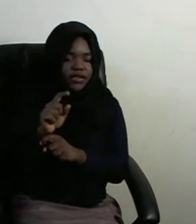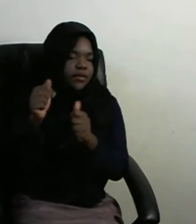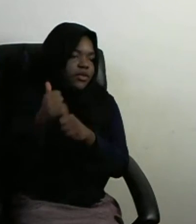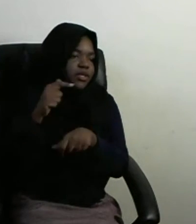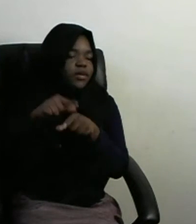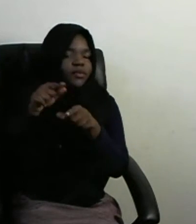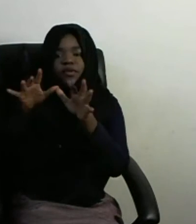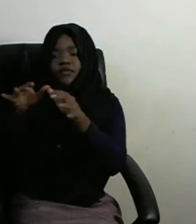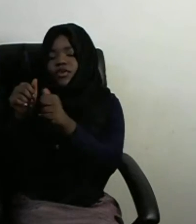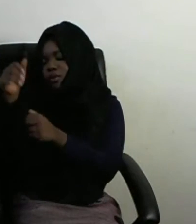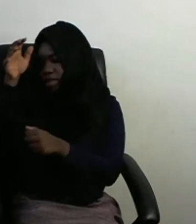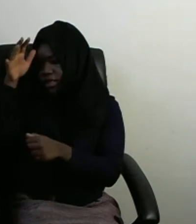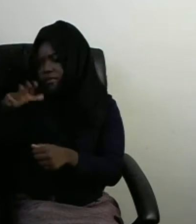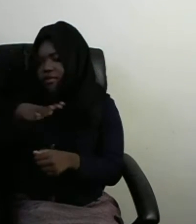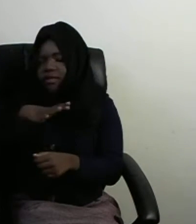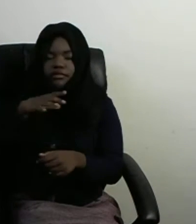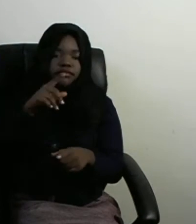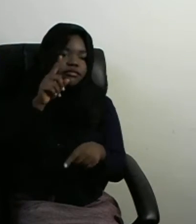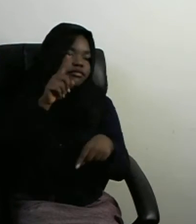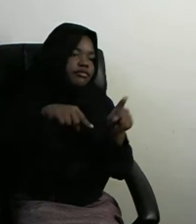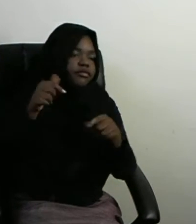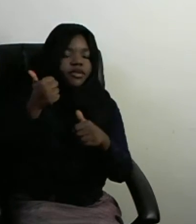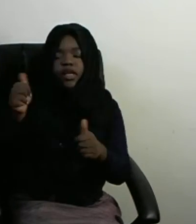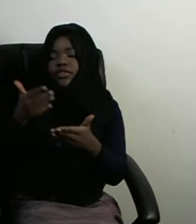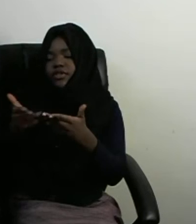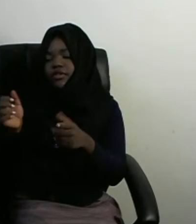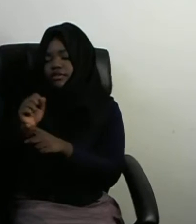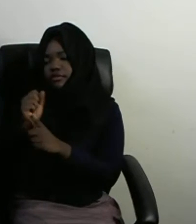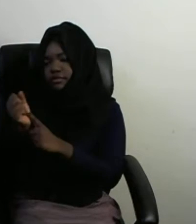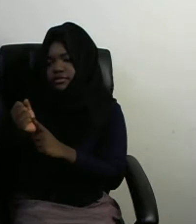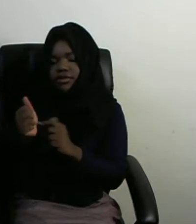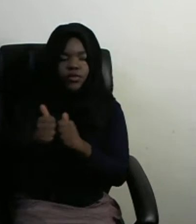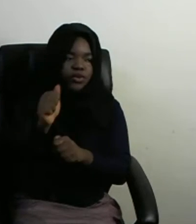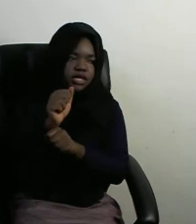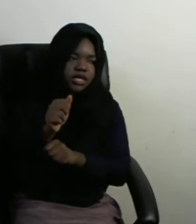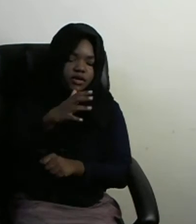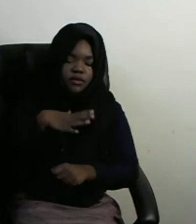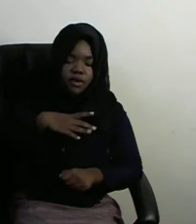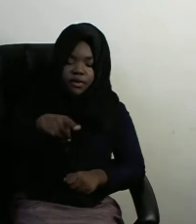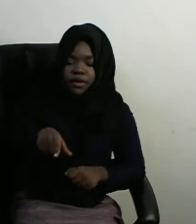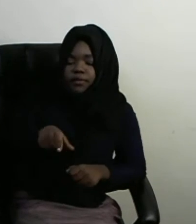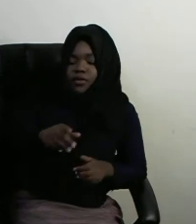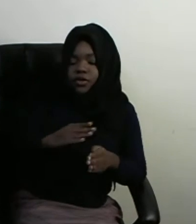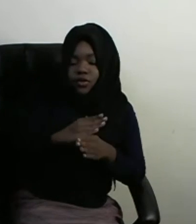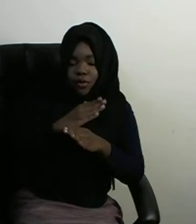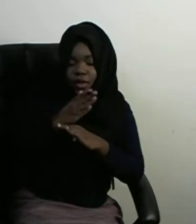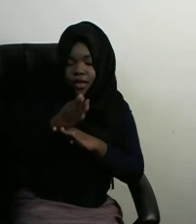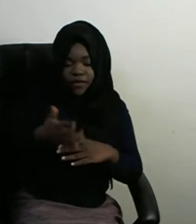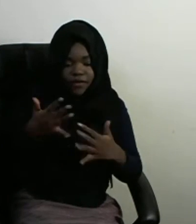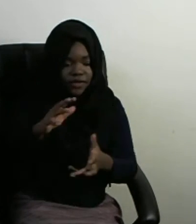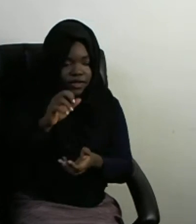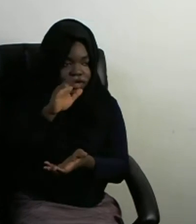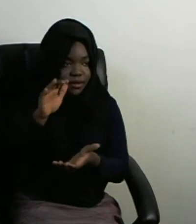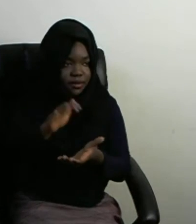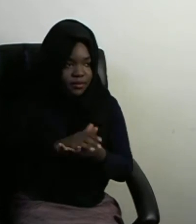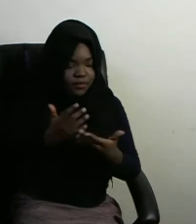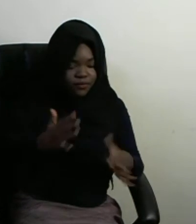flirted with men and they did other things. Okay? So after she gets